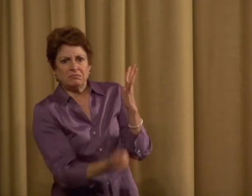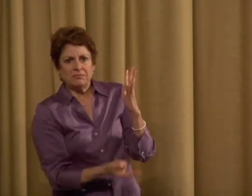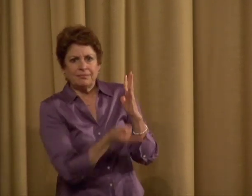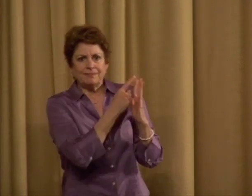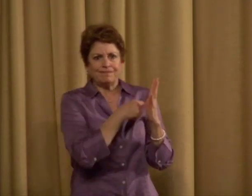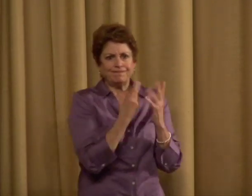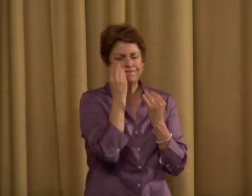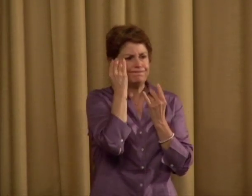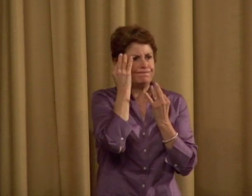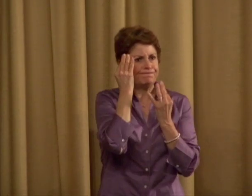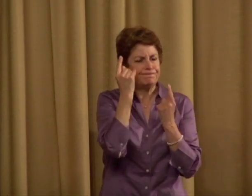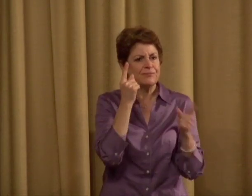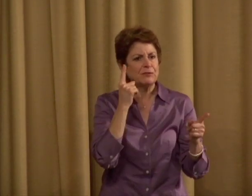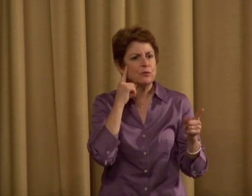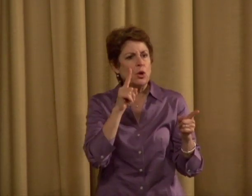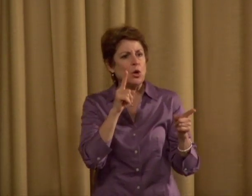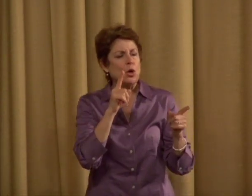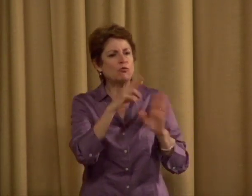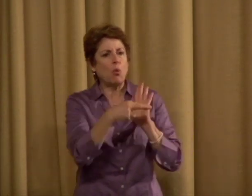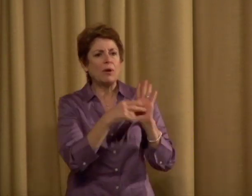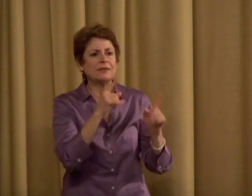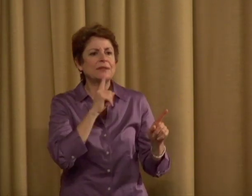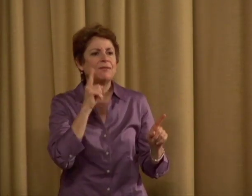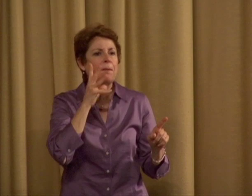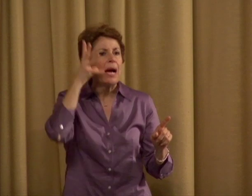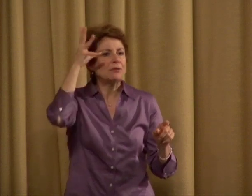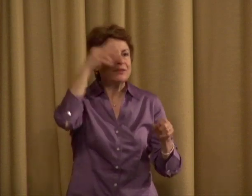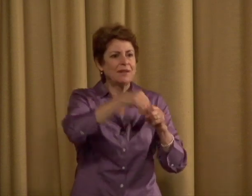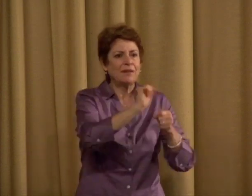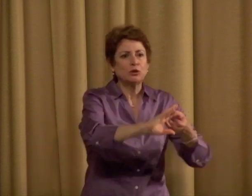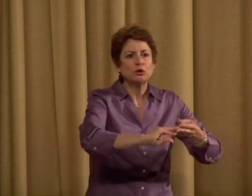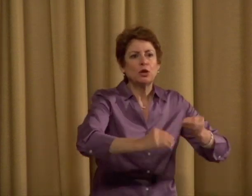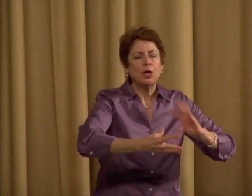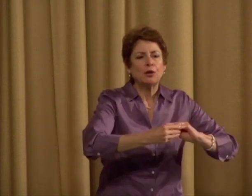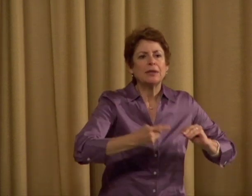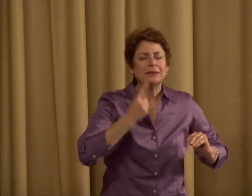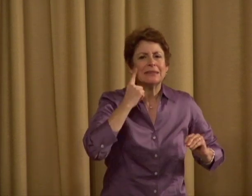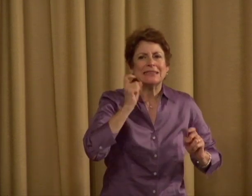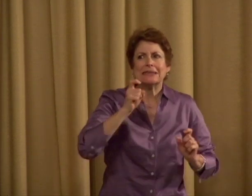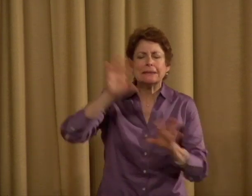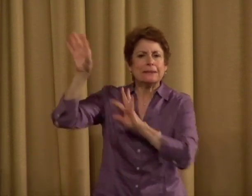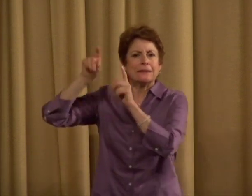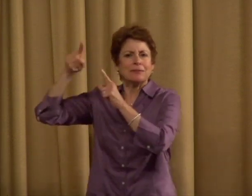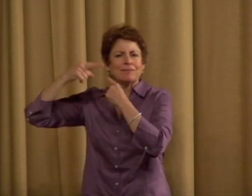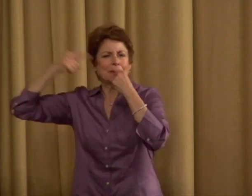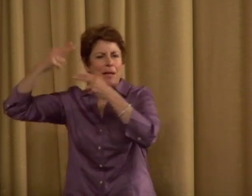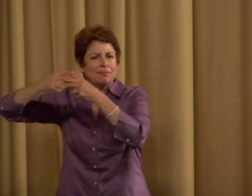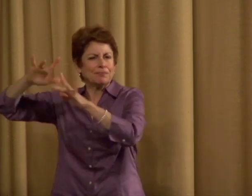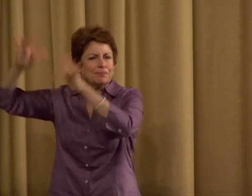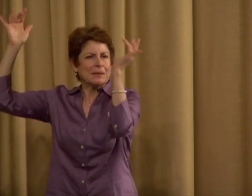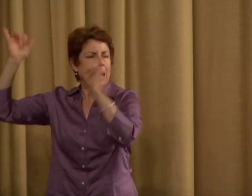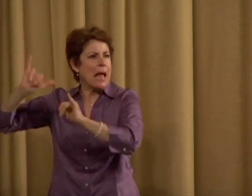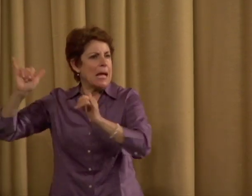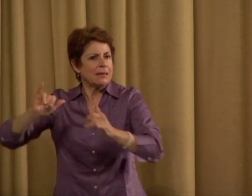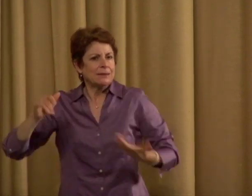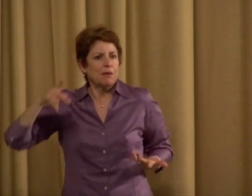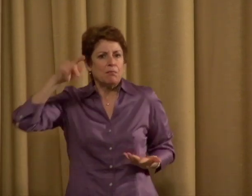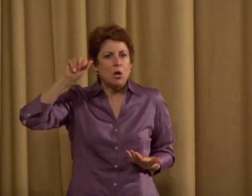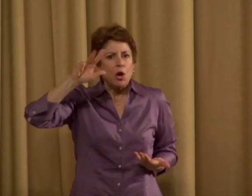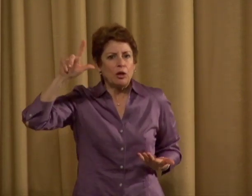The first producer said, okay, we've got all these things we've got a role of deaf parents in the story, we've got